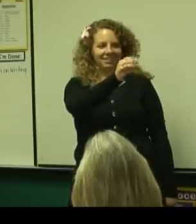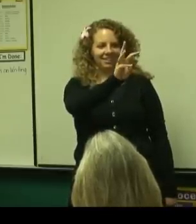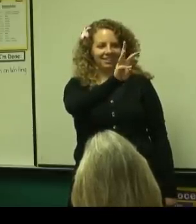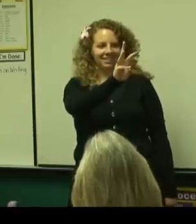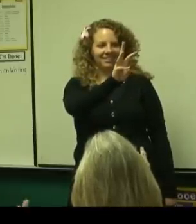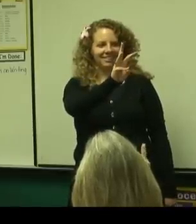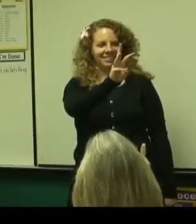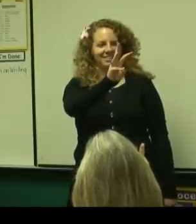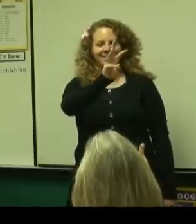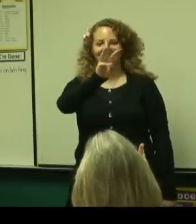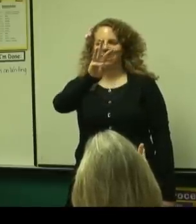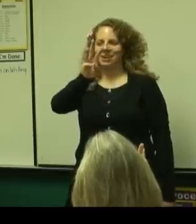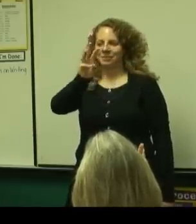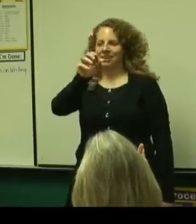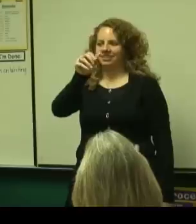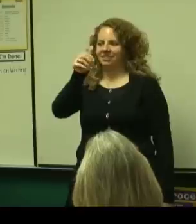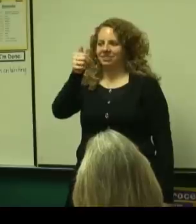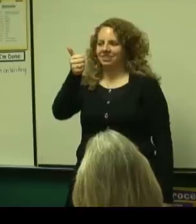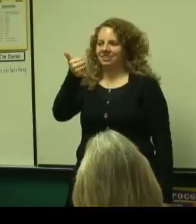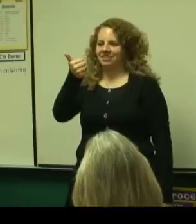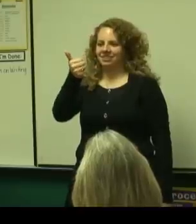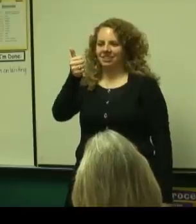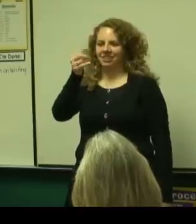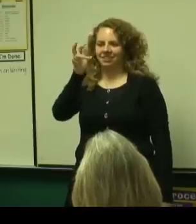6. Good job. Okay, 17. 17. 18.